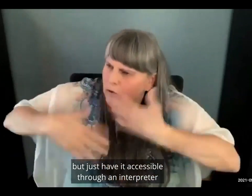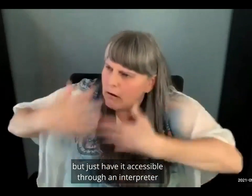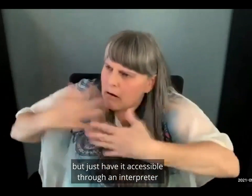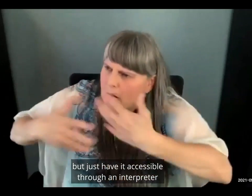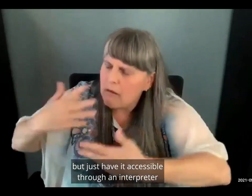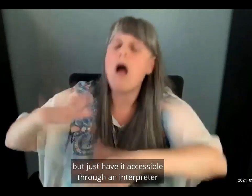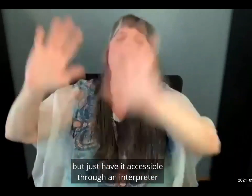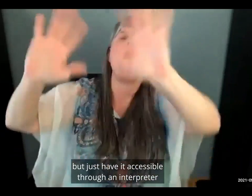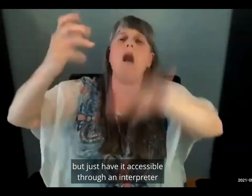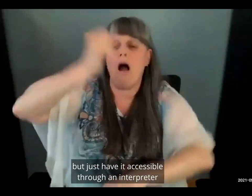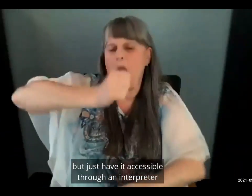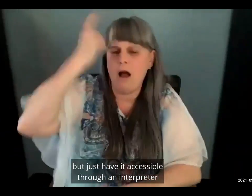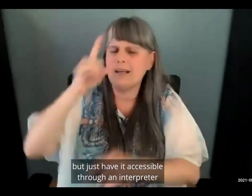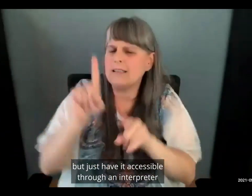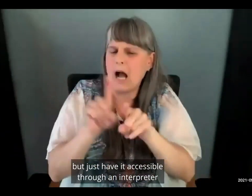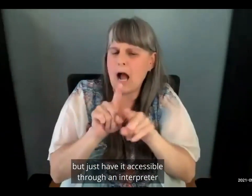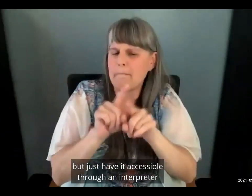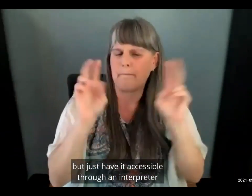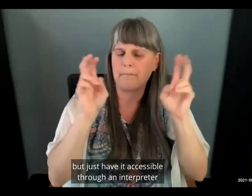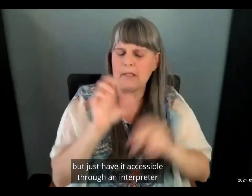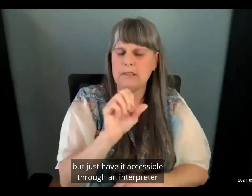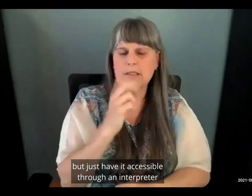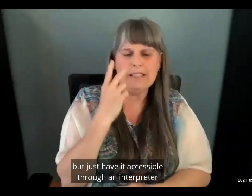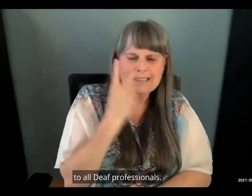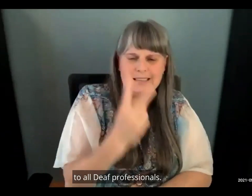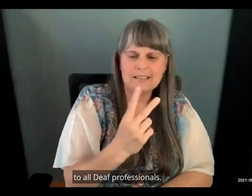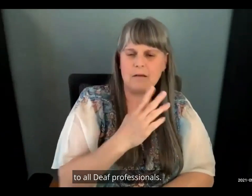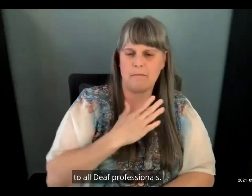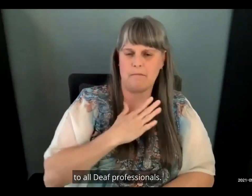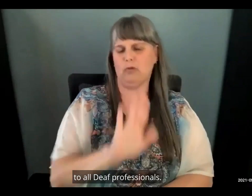it accessible through an interpreter